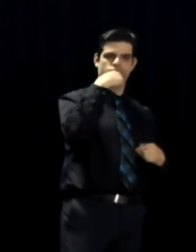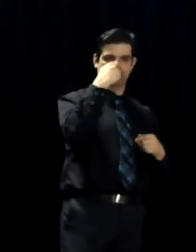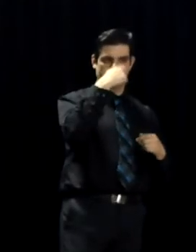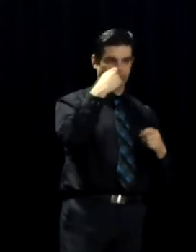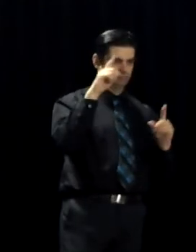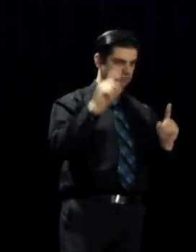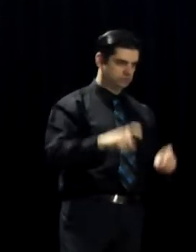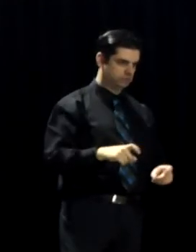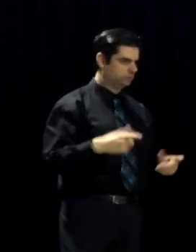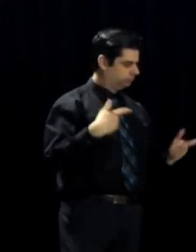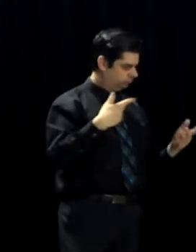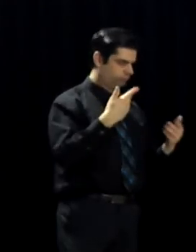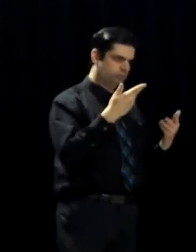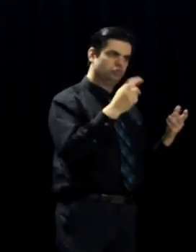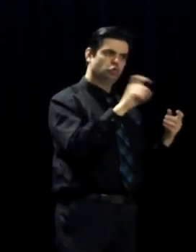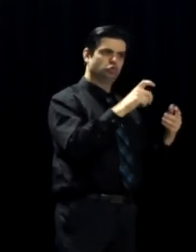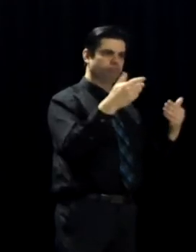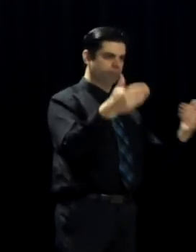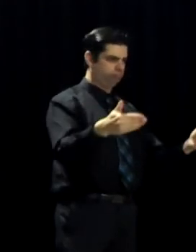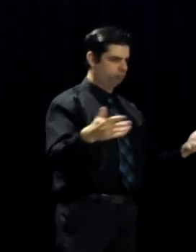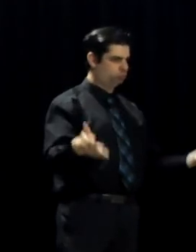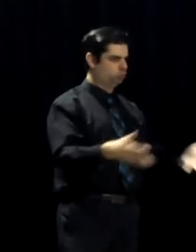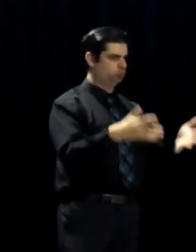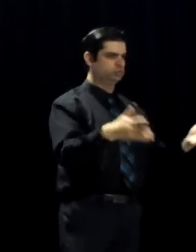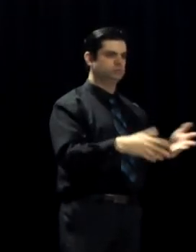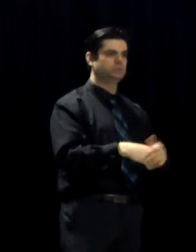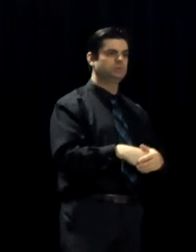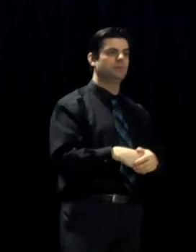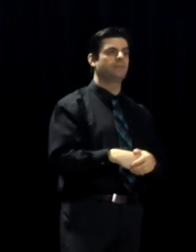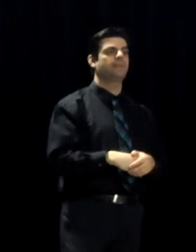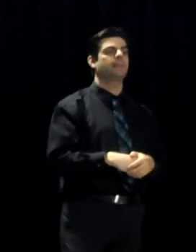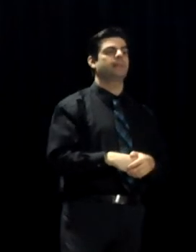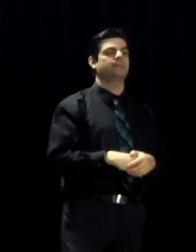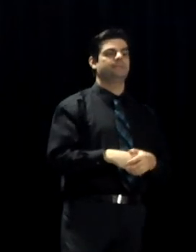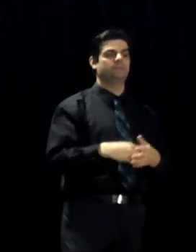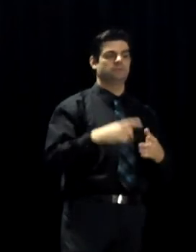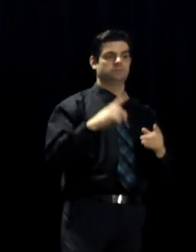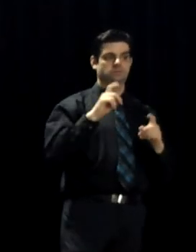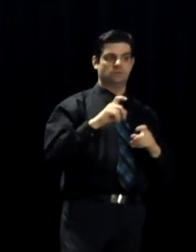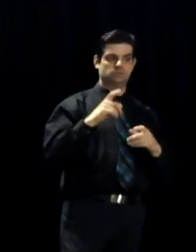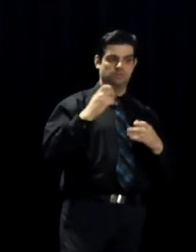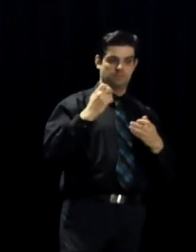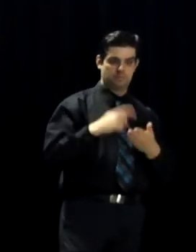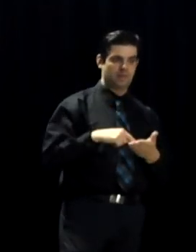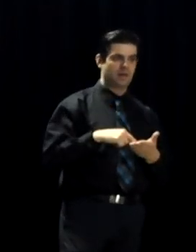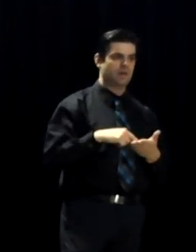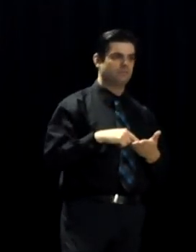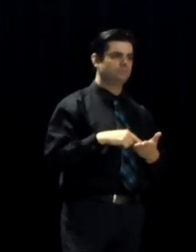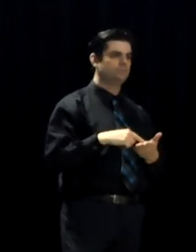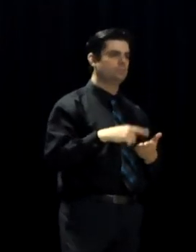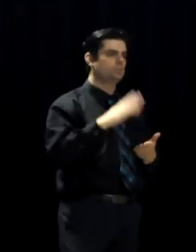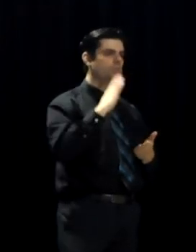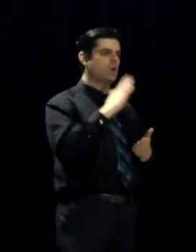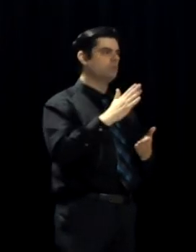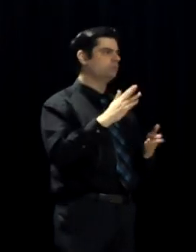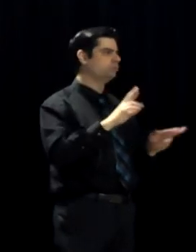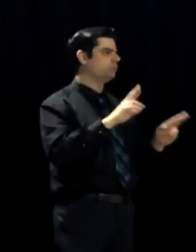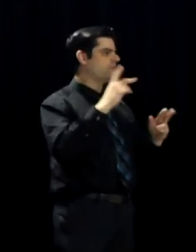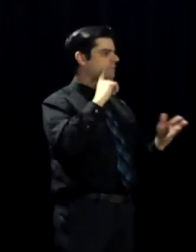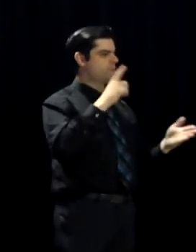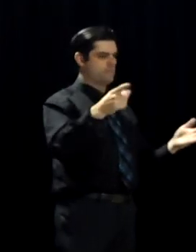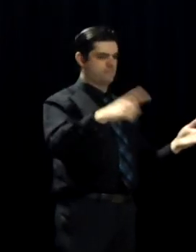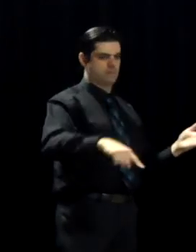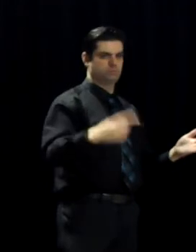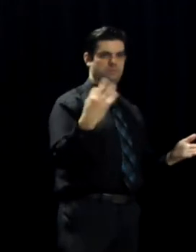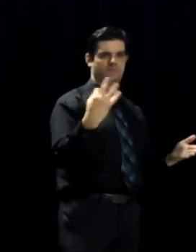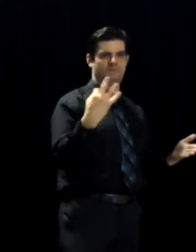or not Monday, Tuesday, that means you'll probably have some results back around Friday and whatnot. So these are all things that businesses should